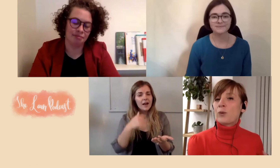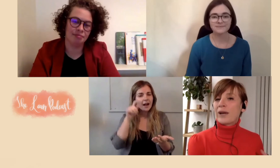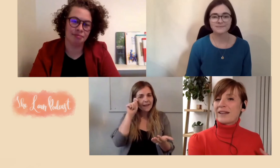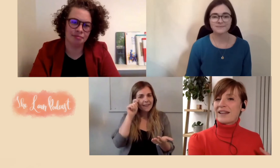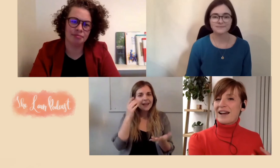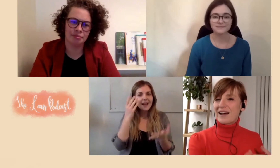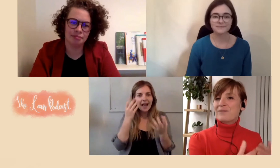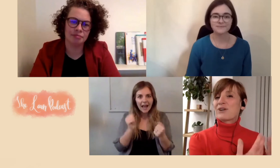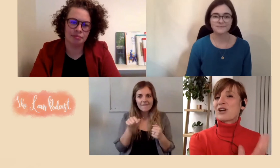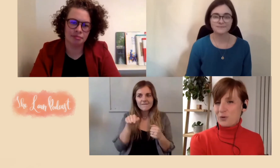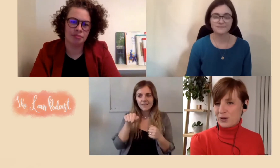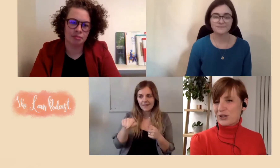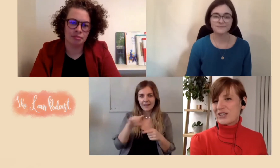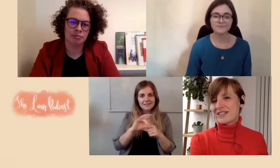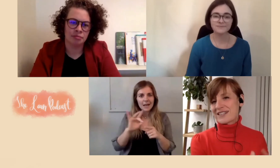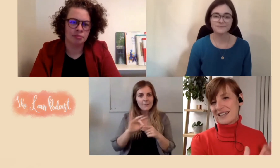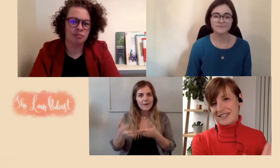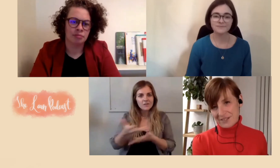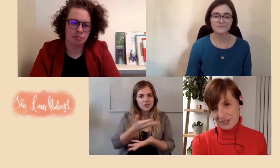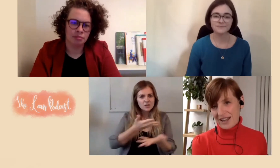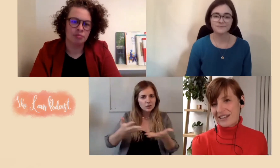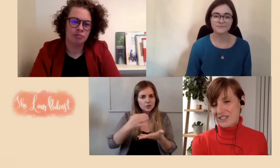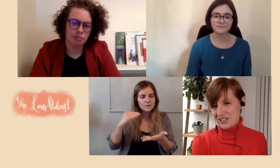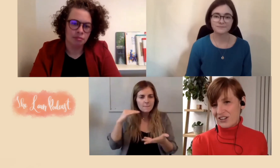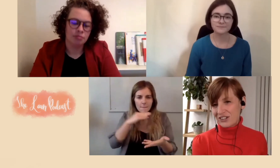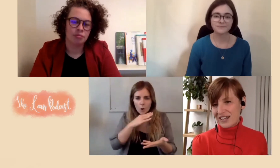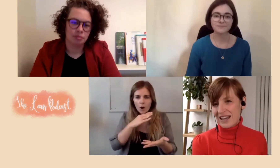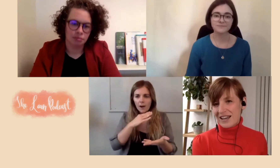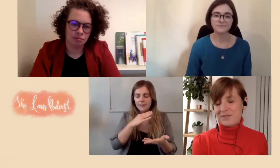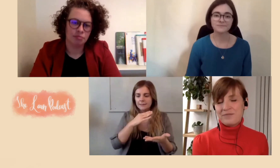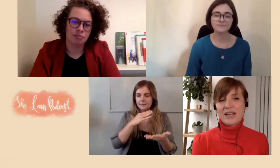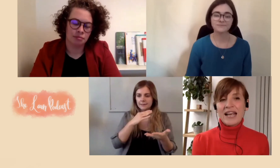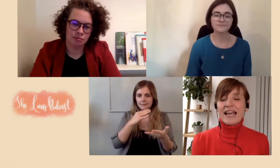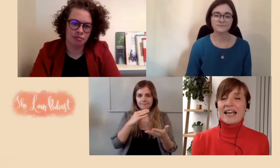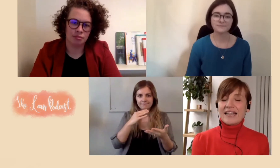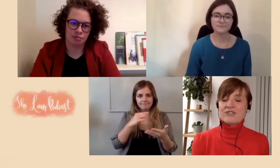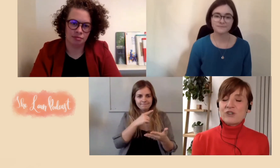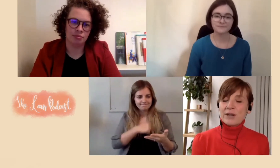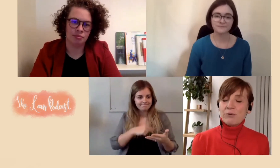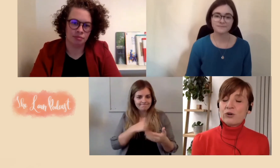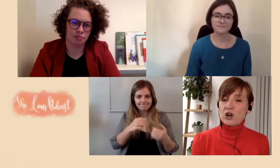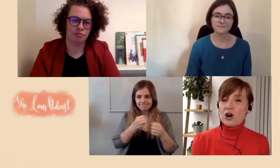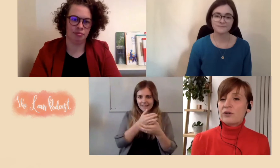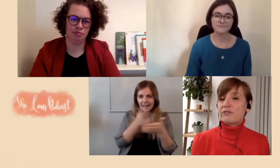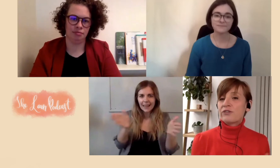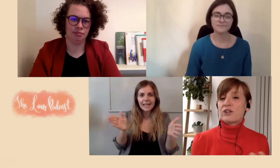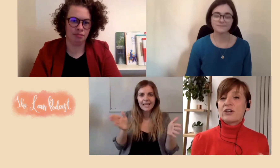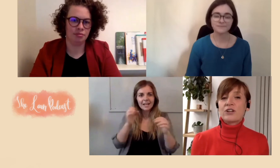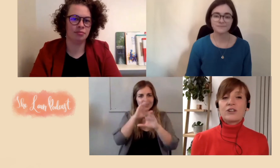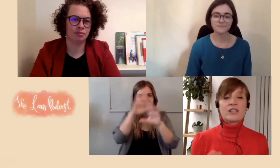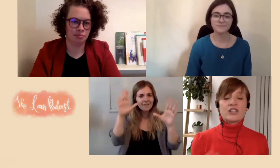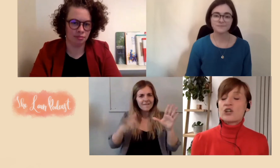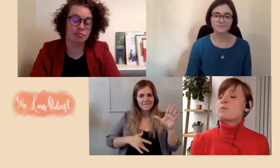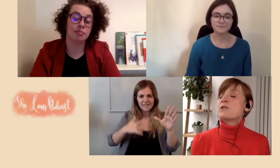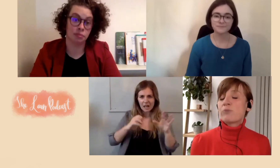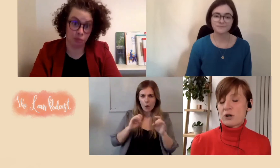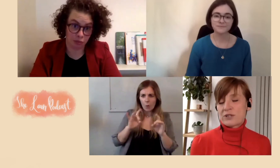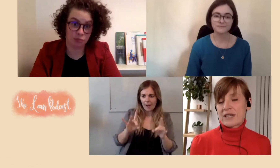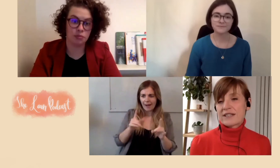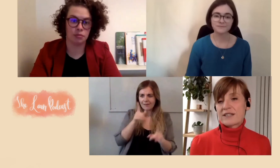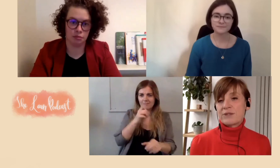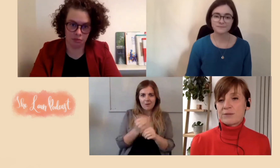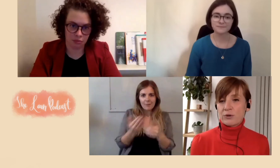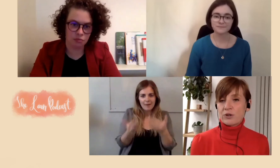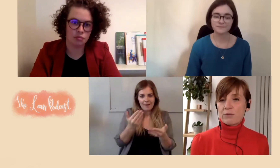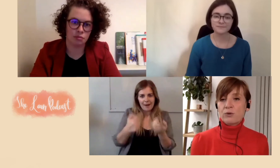negotiation, feeling okay about talking about how we work. And everybody is doing this, to